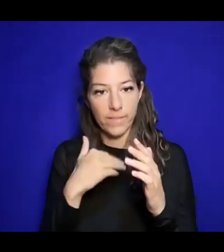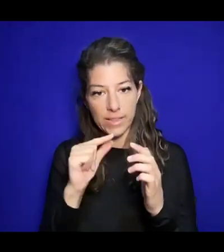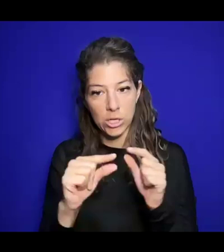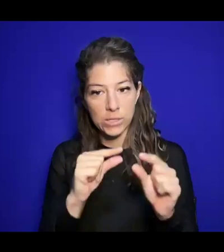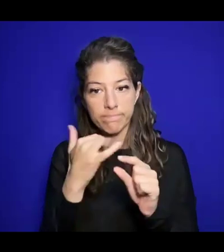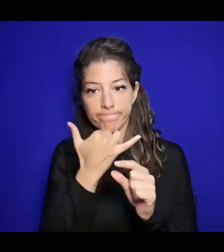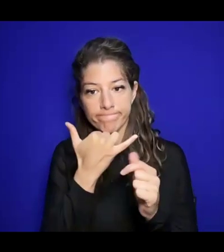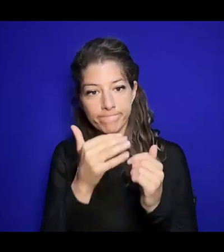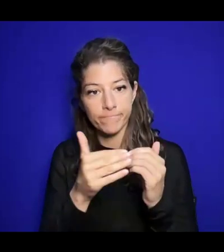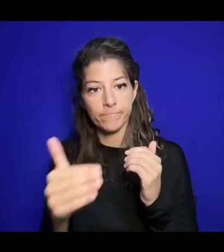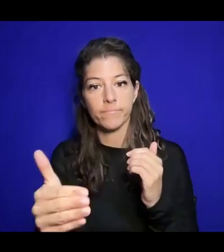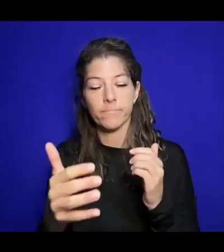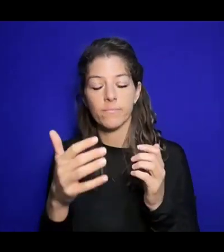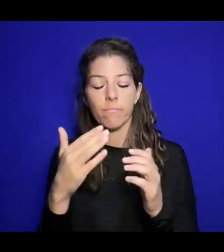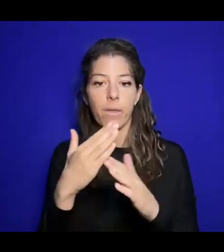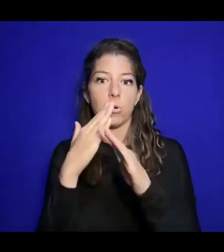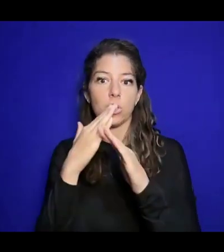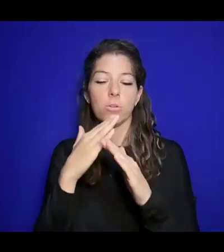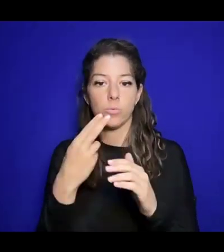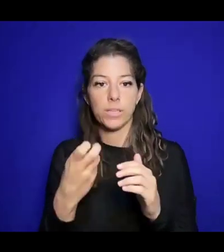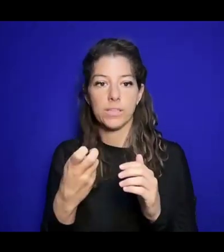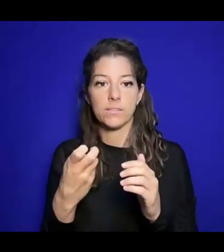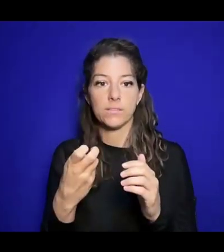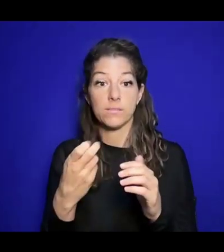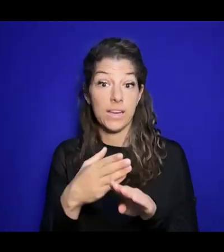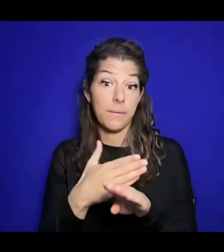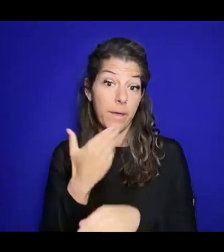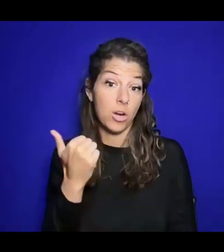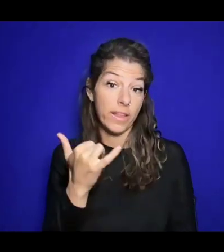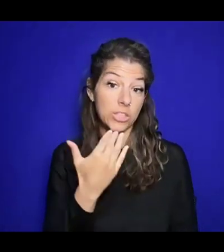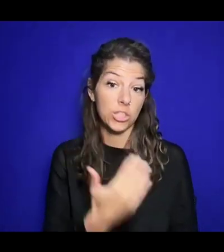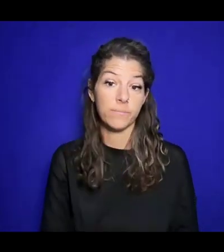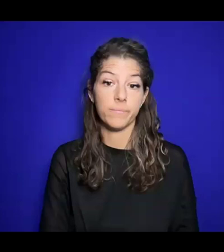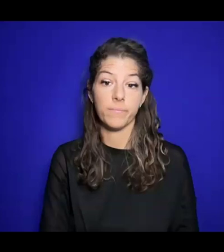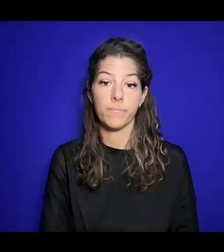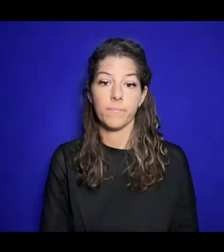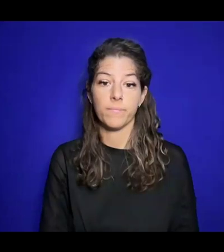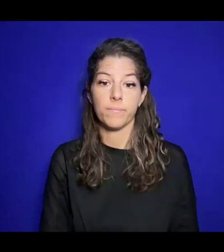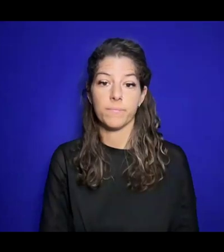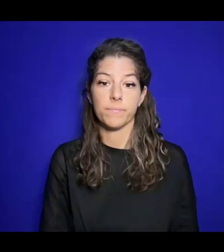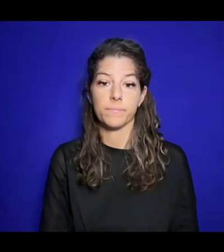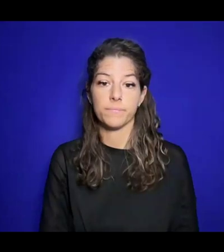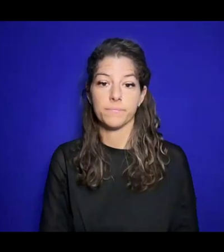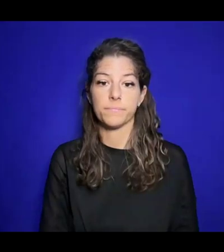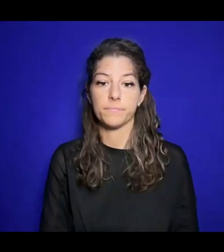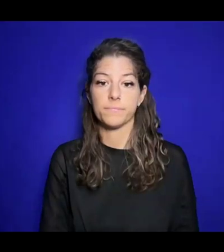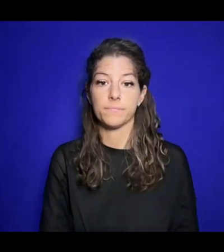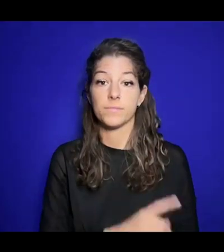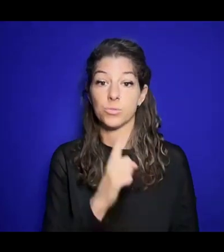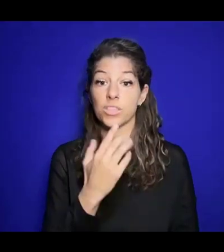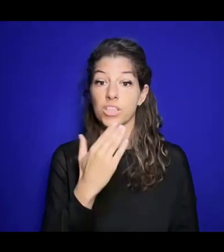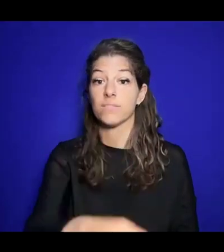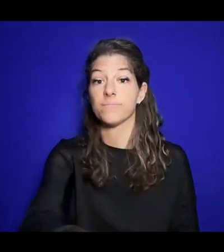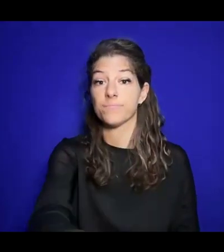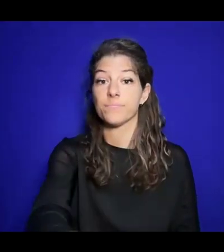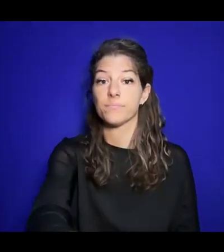along the road. This is a bump along the road. So he's getting better, so wow, that's really